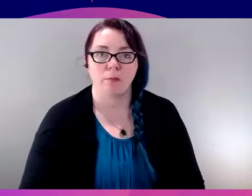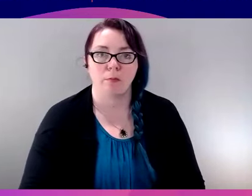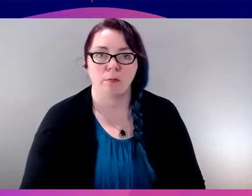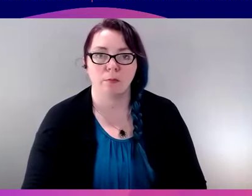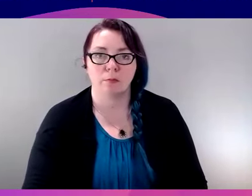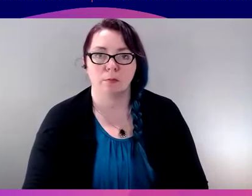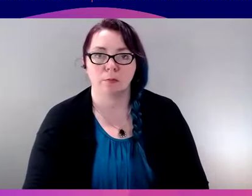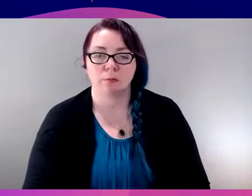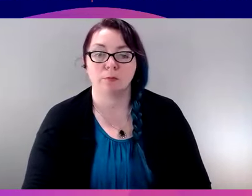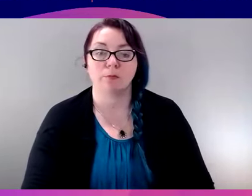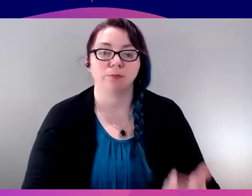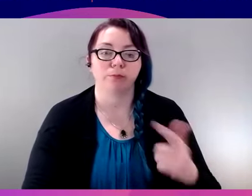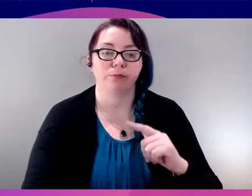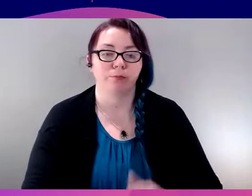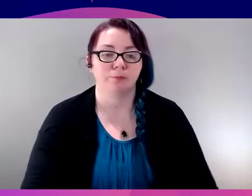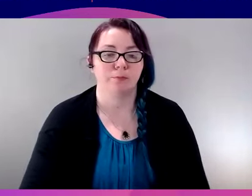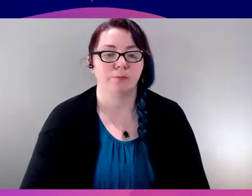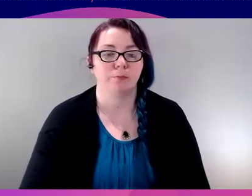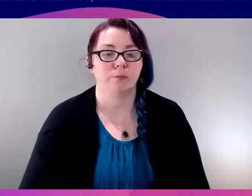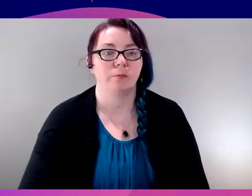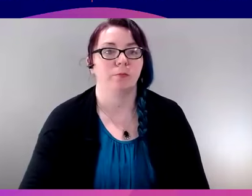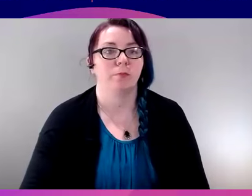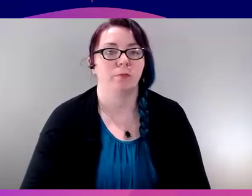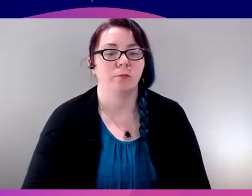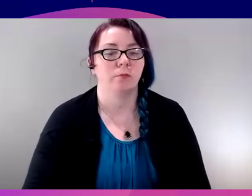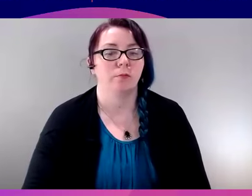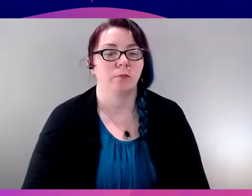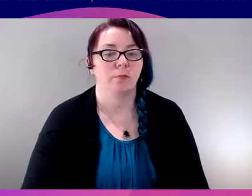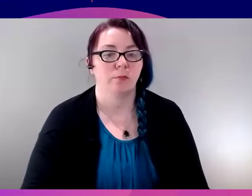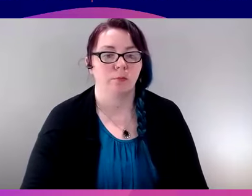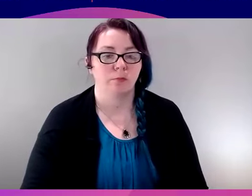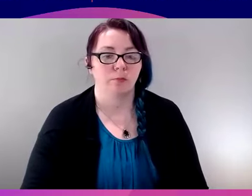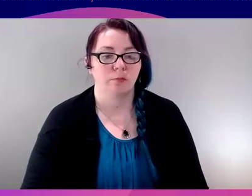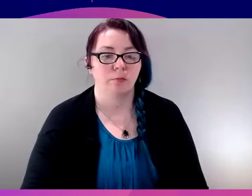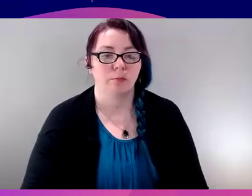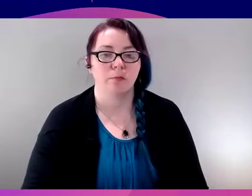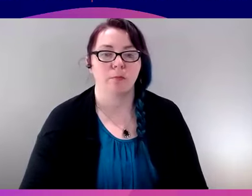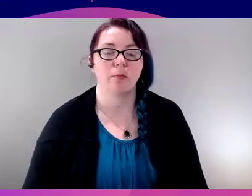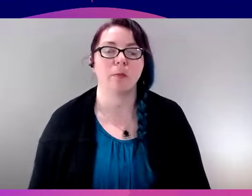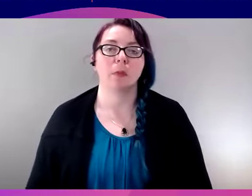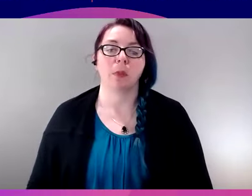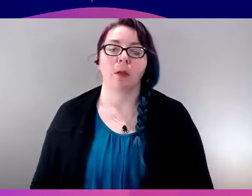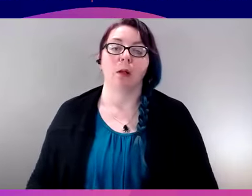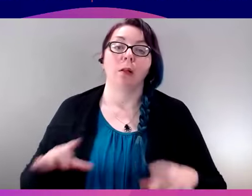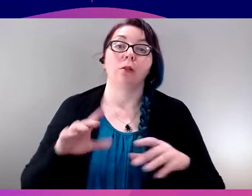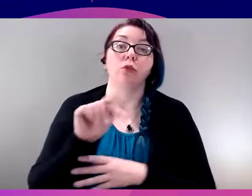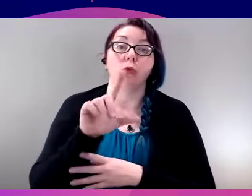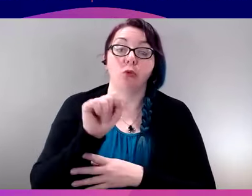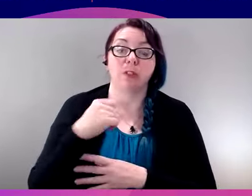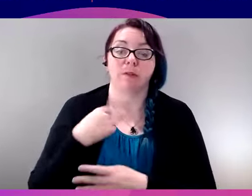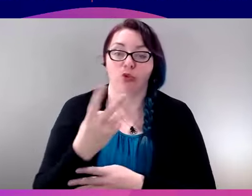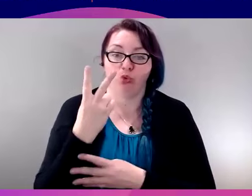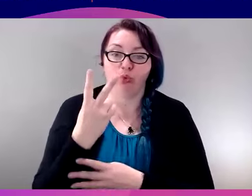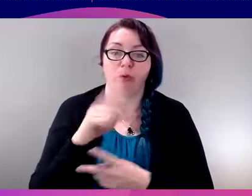Within the category of tools, the two building blocks from the ACT to Keep Families Safe model are tools and templates and education and